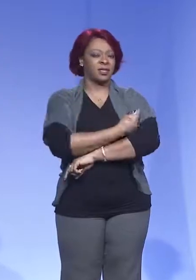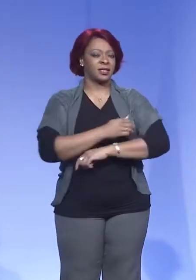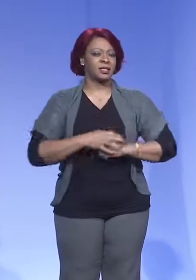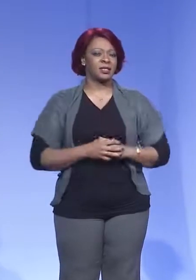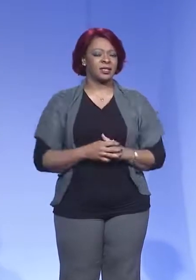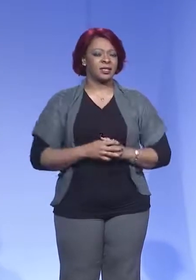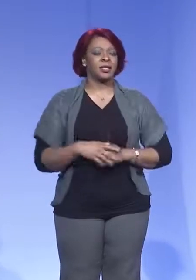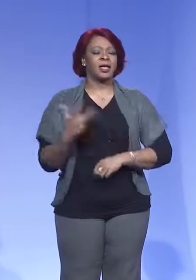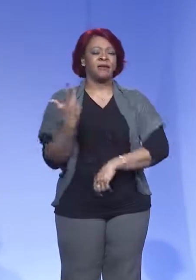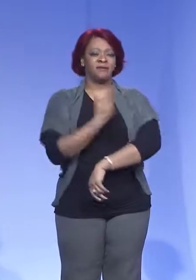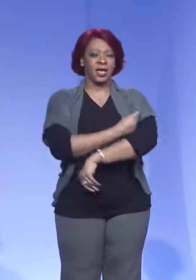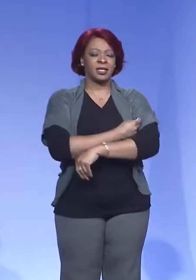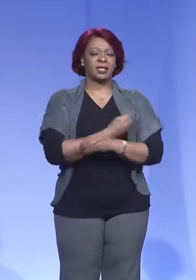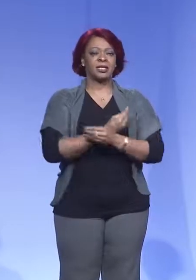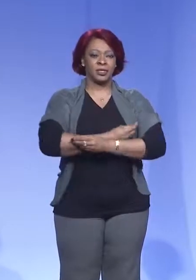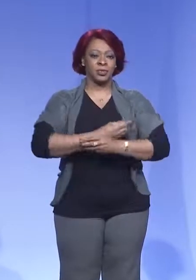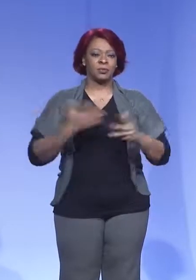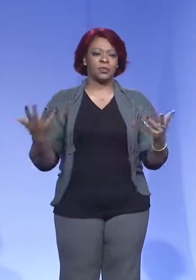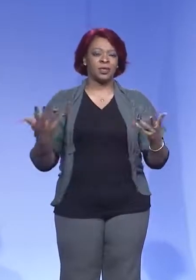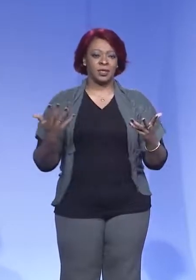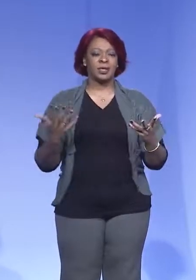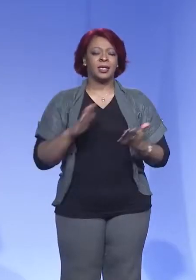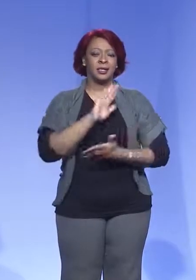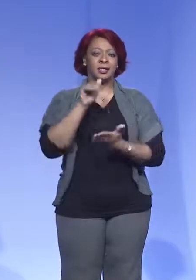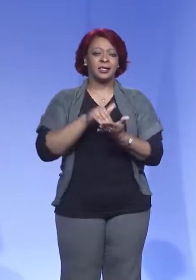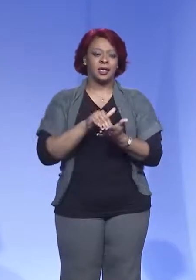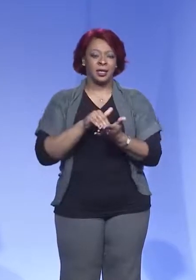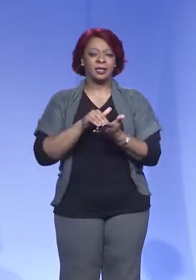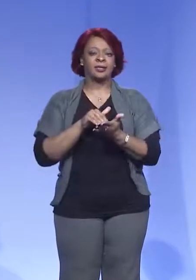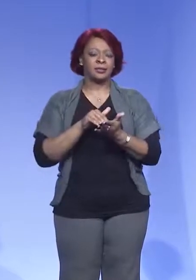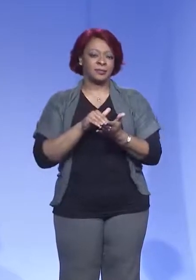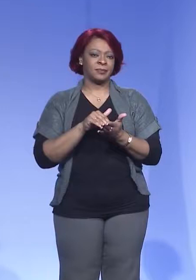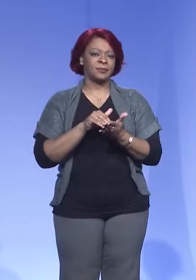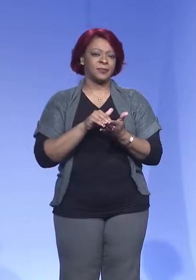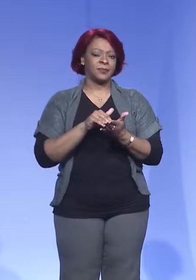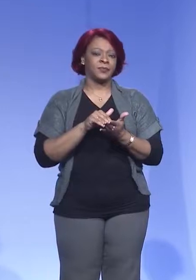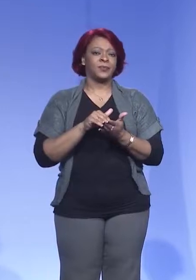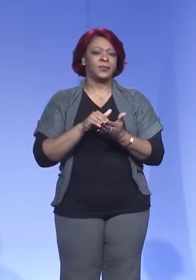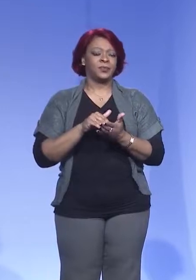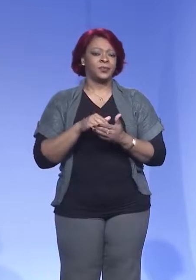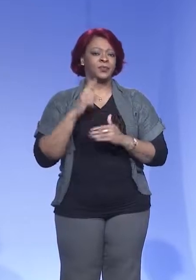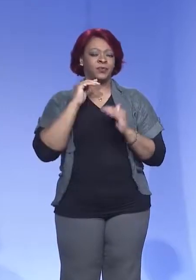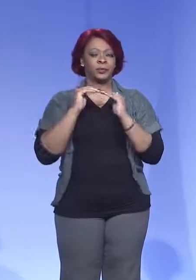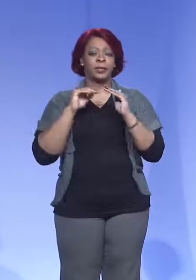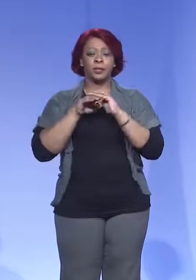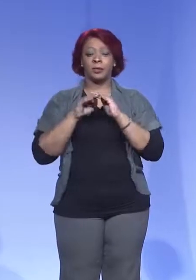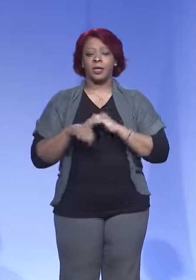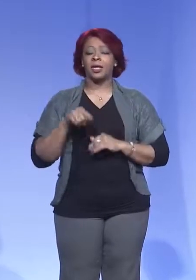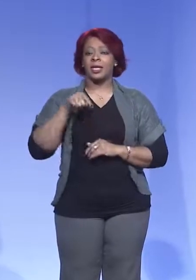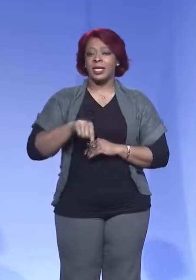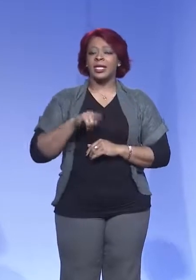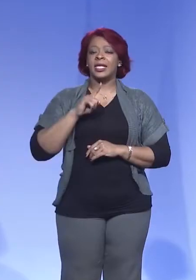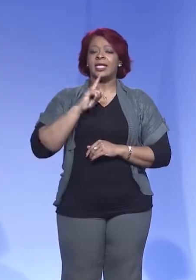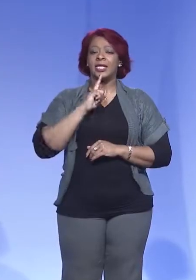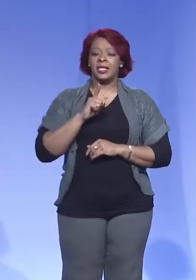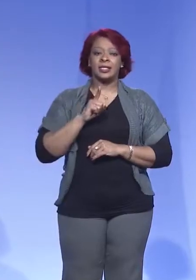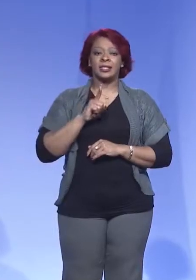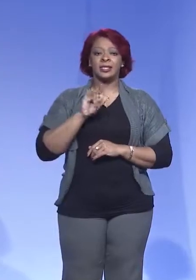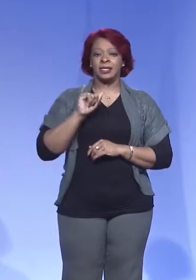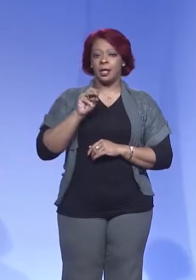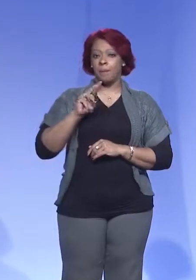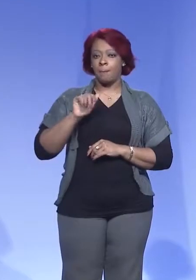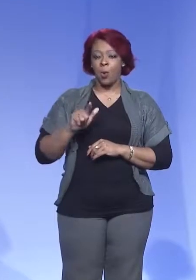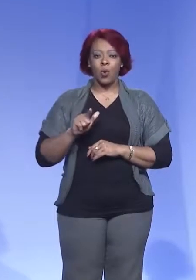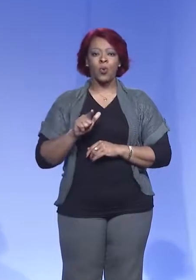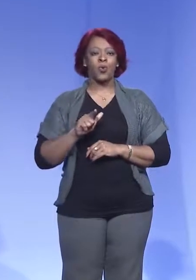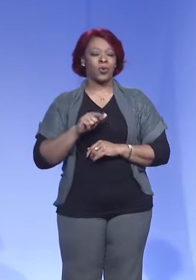and vaccine distribution sites for undocumented immigrants. It is a moral and